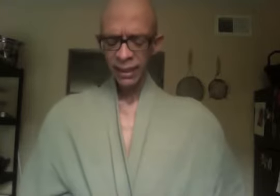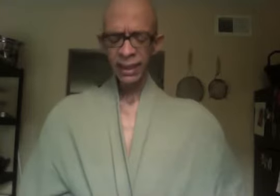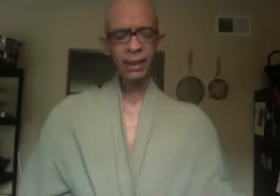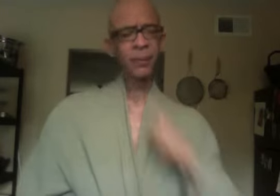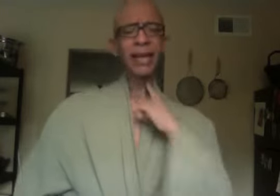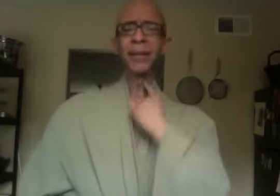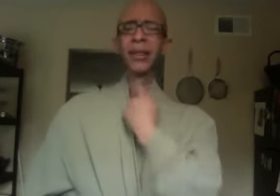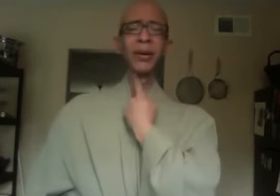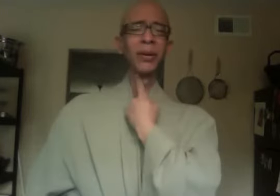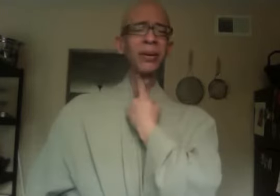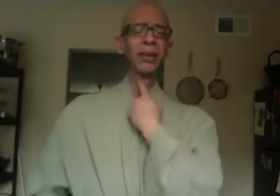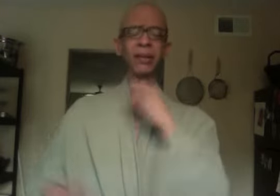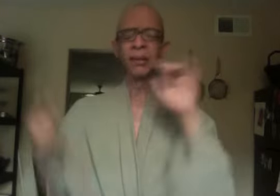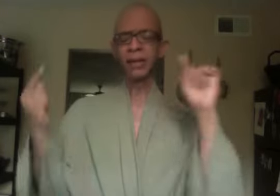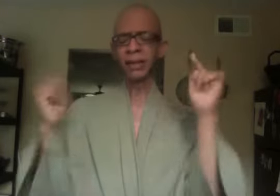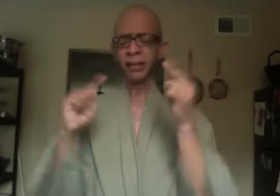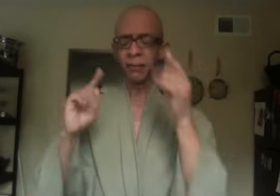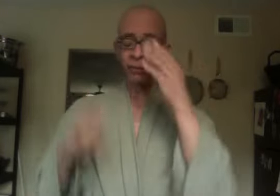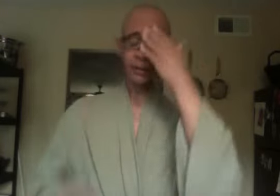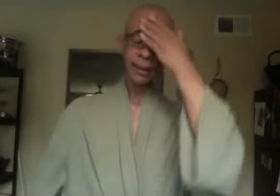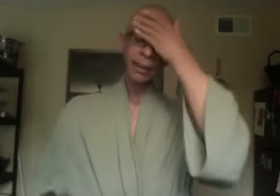The back of my throat, oh God, it's awful.